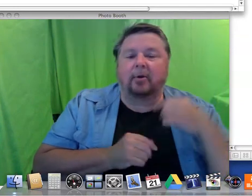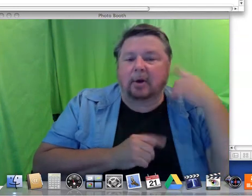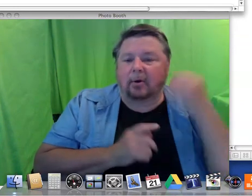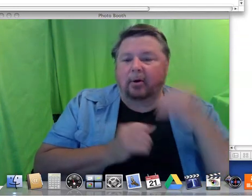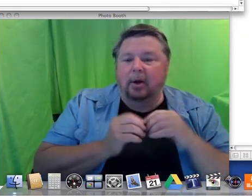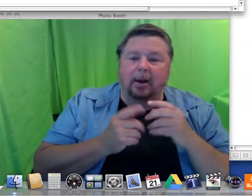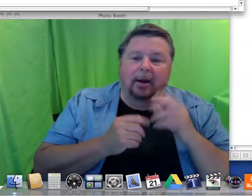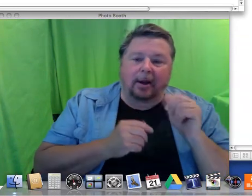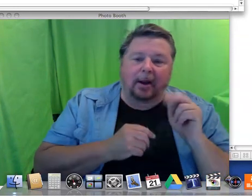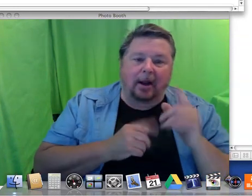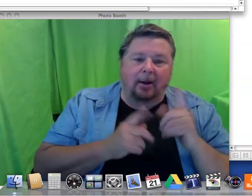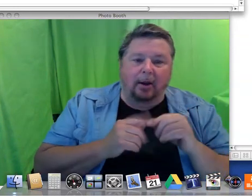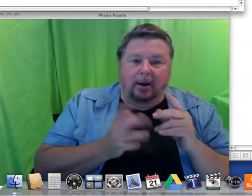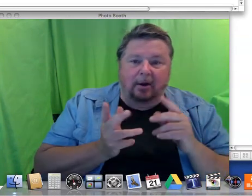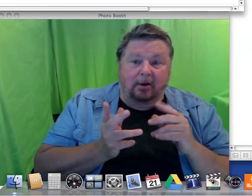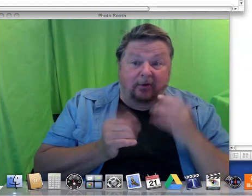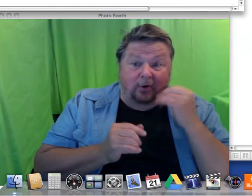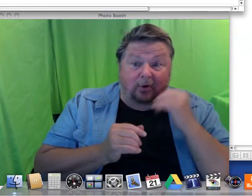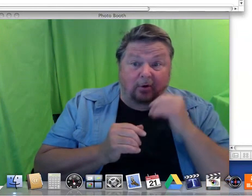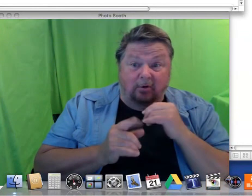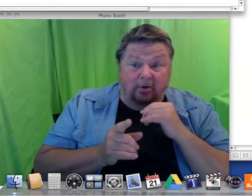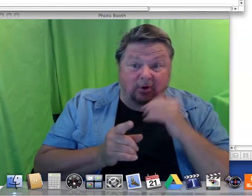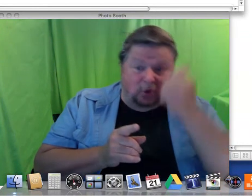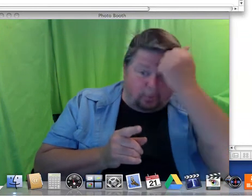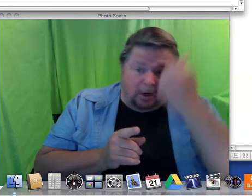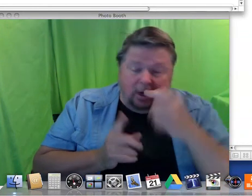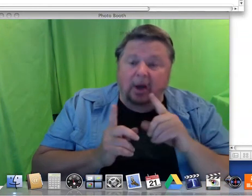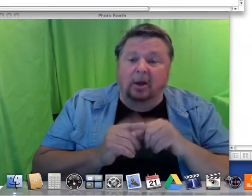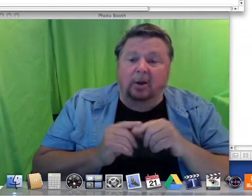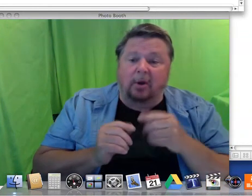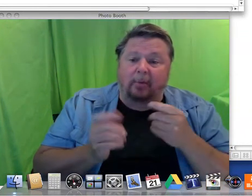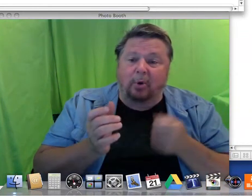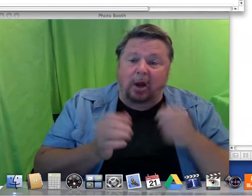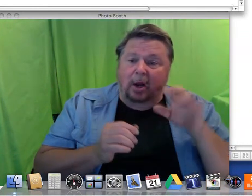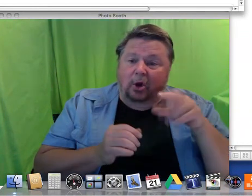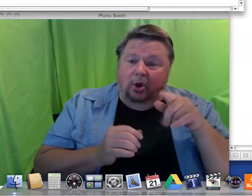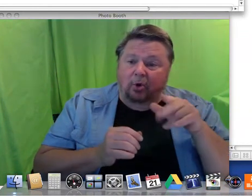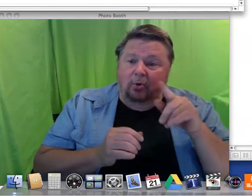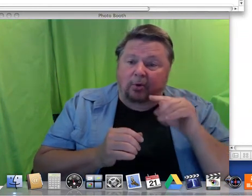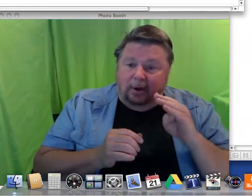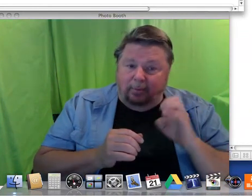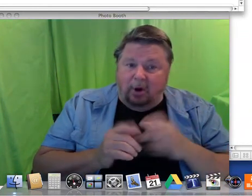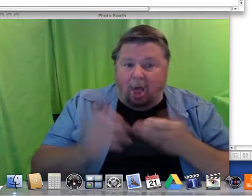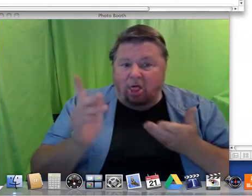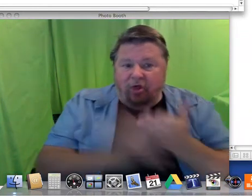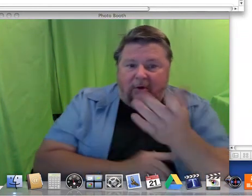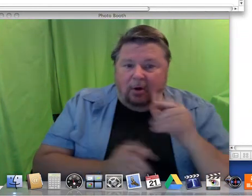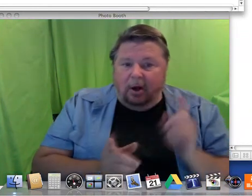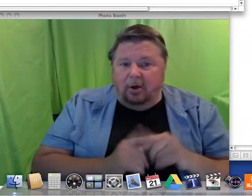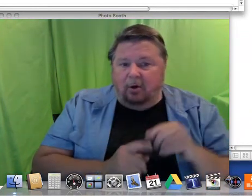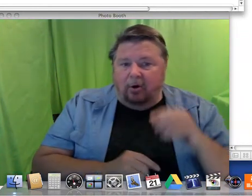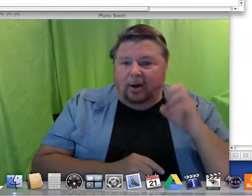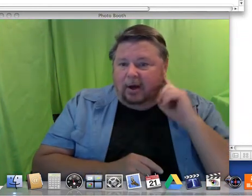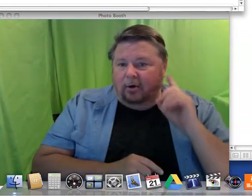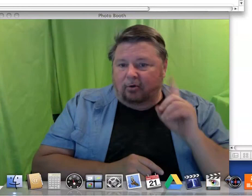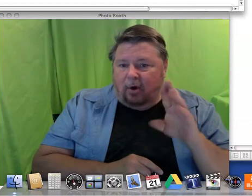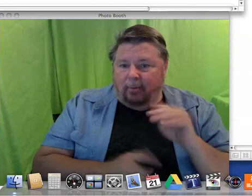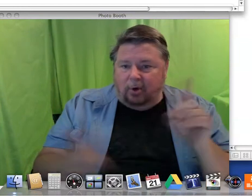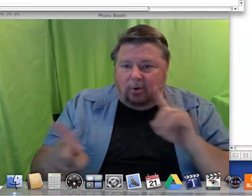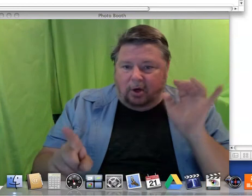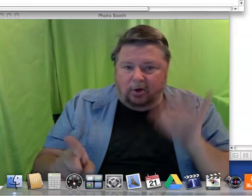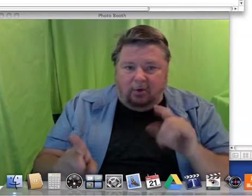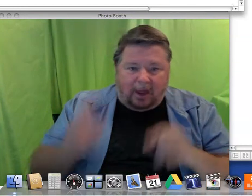your ear canal, and if you're stupid, you can put a Q-tip through your